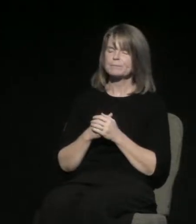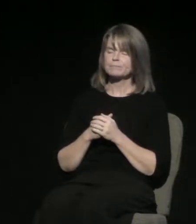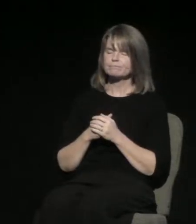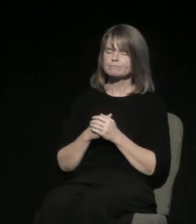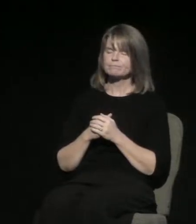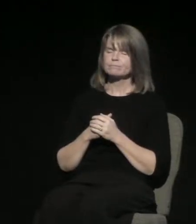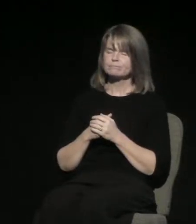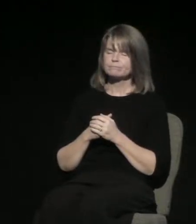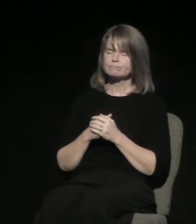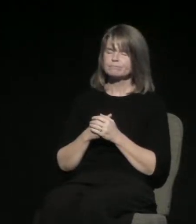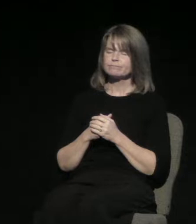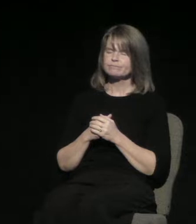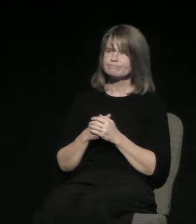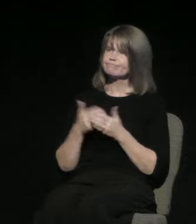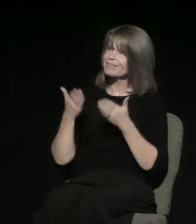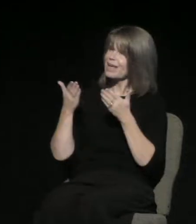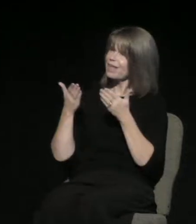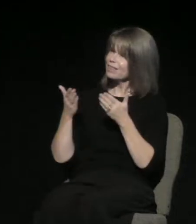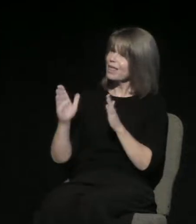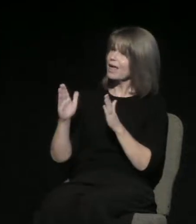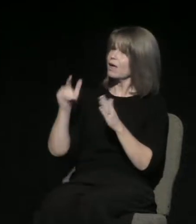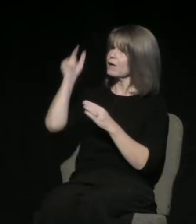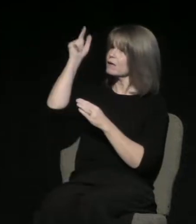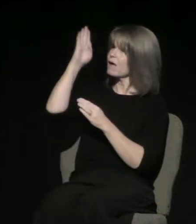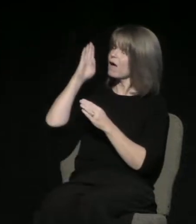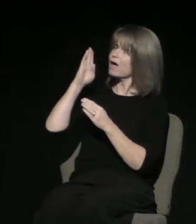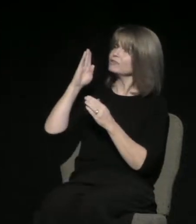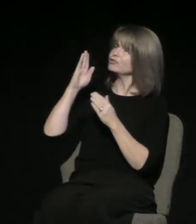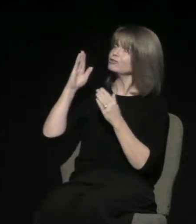And Allow The Lord To Speak Into That For A Moment